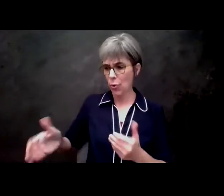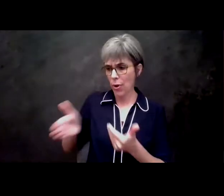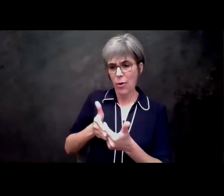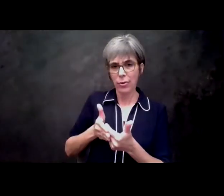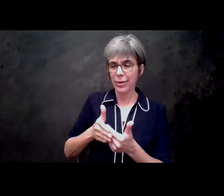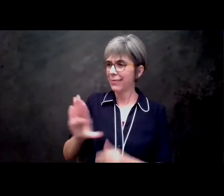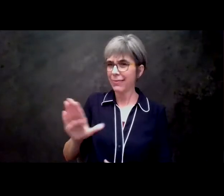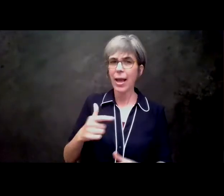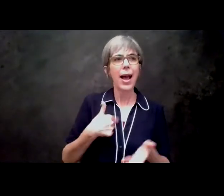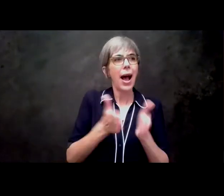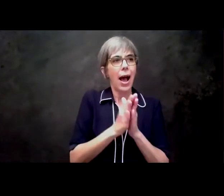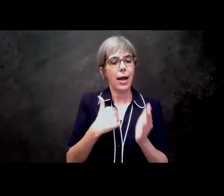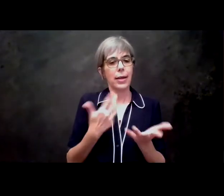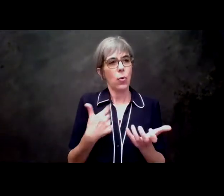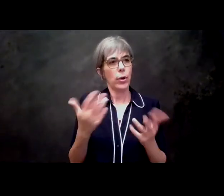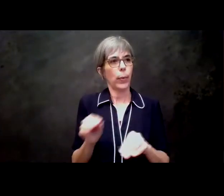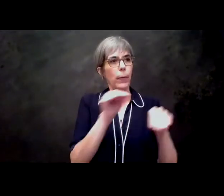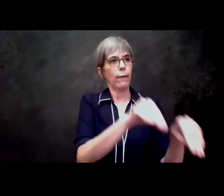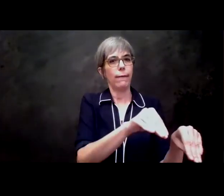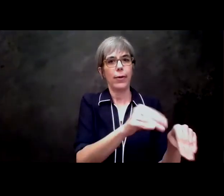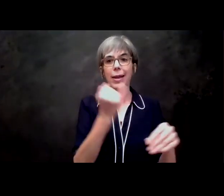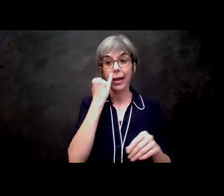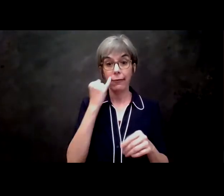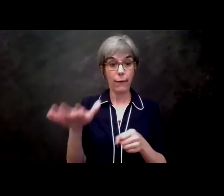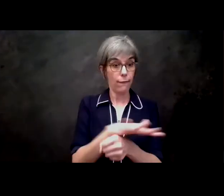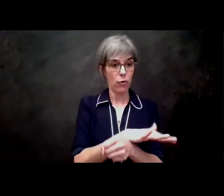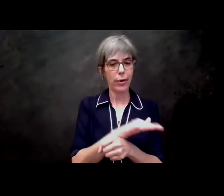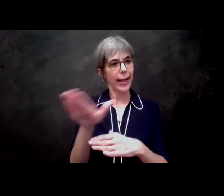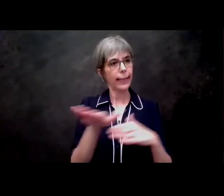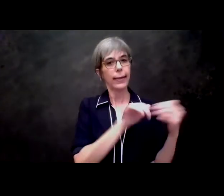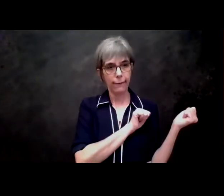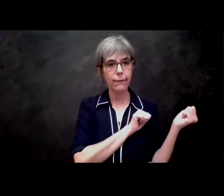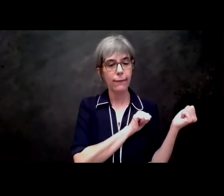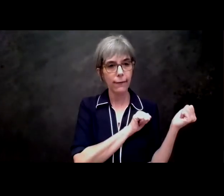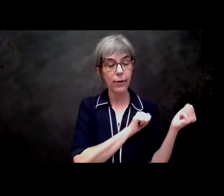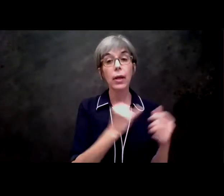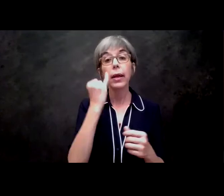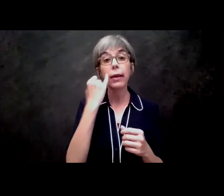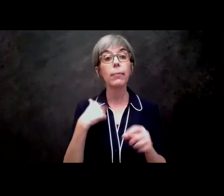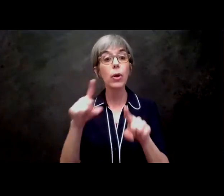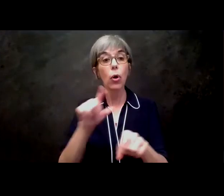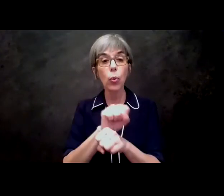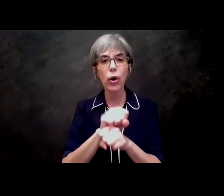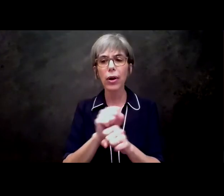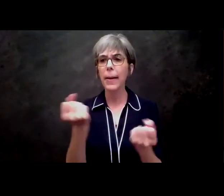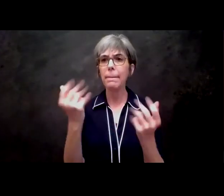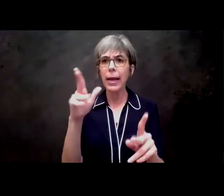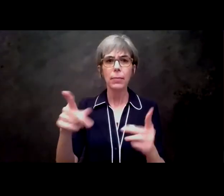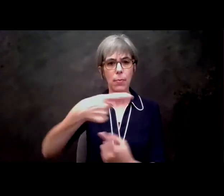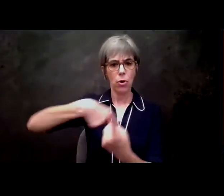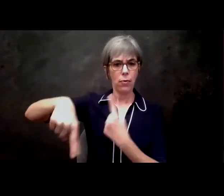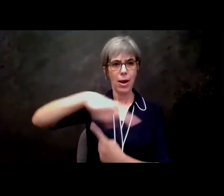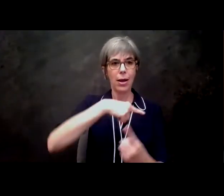moved, don't stay. If you're at work and you have close contact with others, but you're not being required to wear a